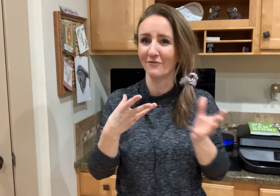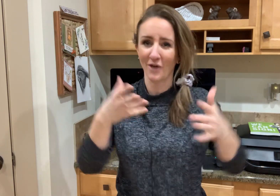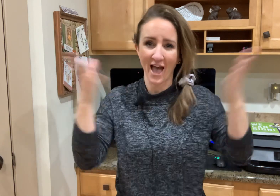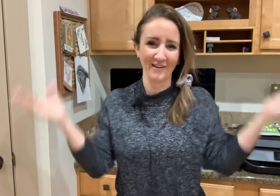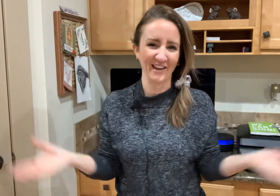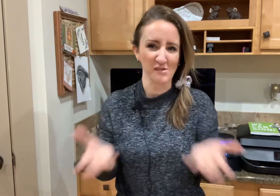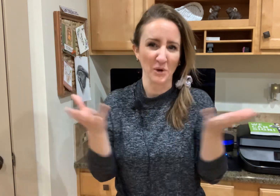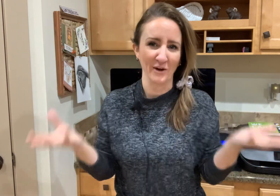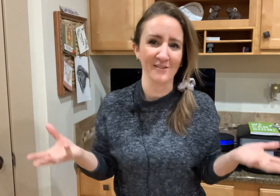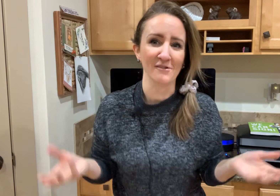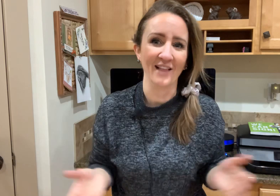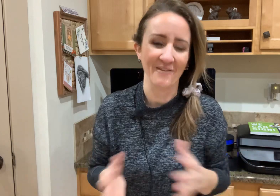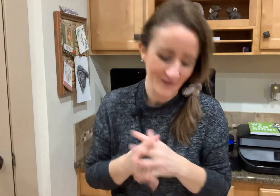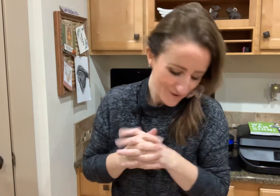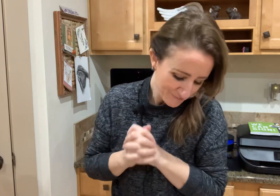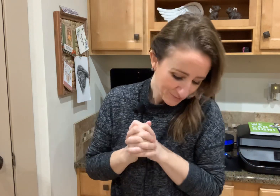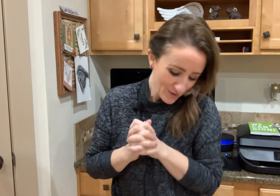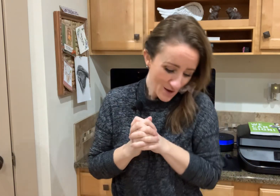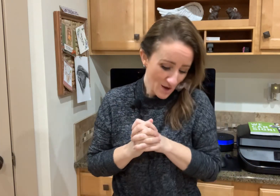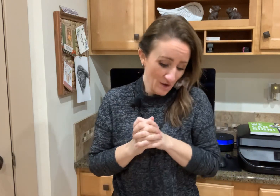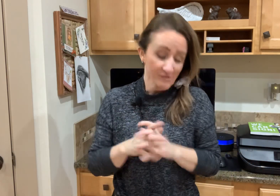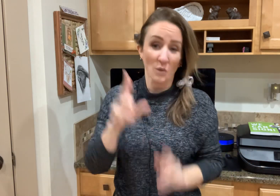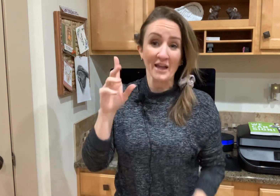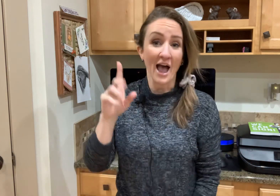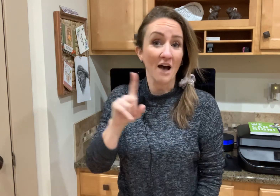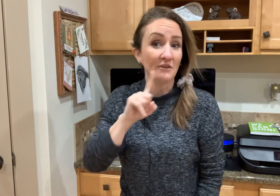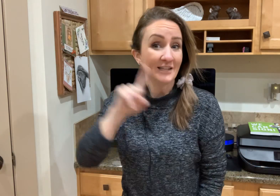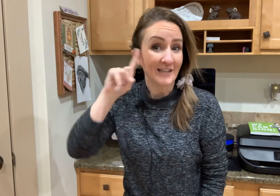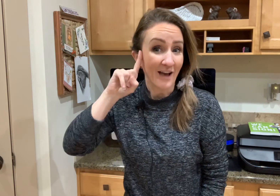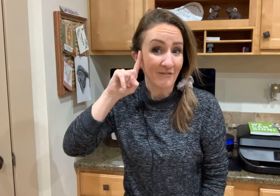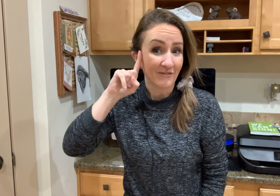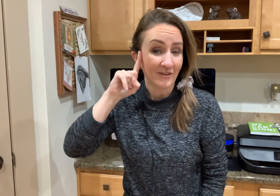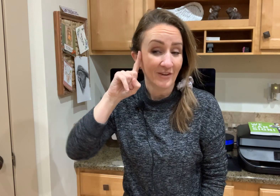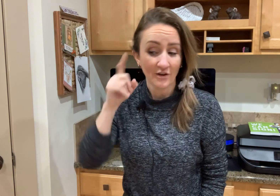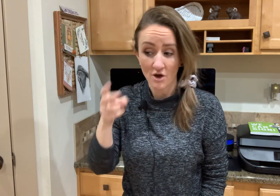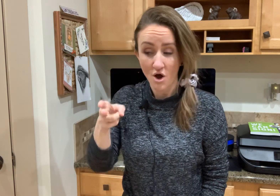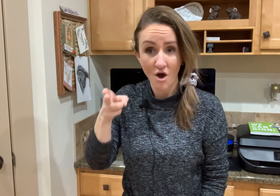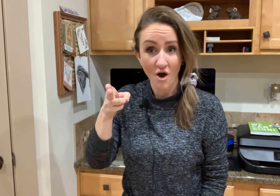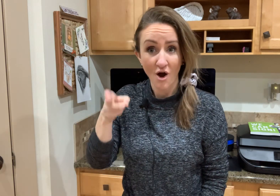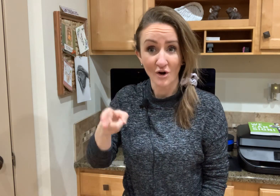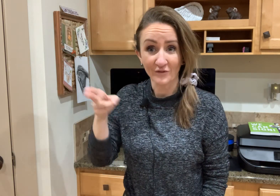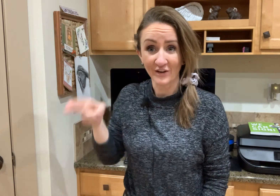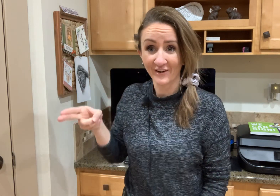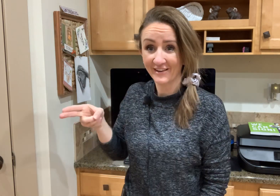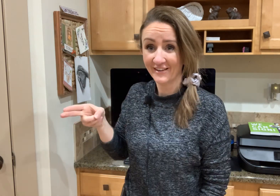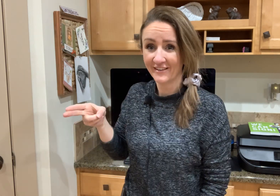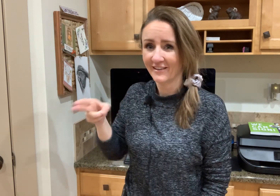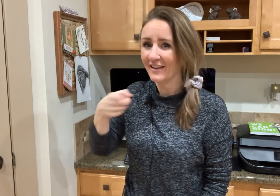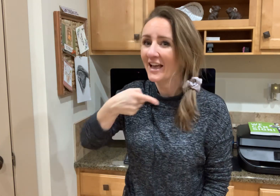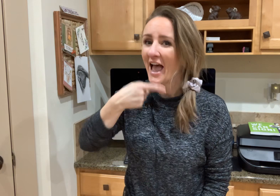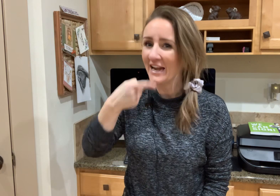that experience of life. So we have deaf, hard of hearing, and